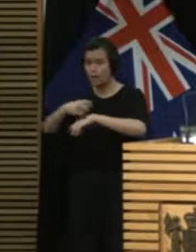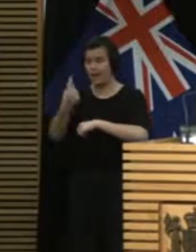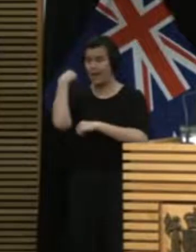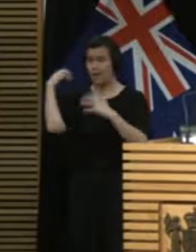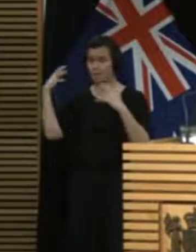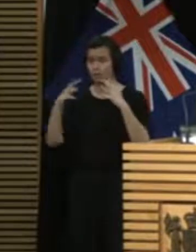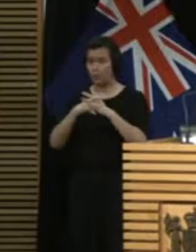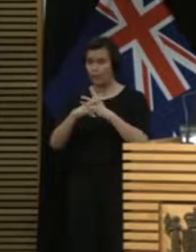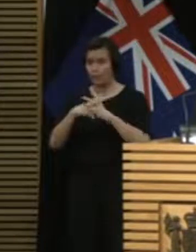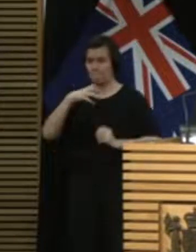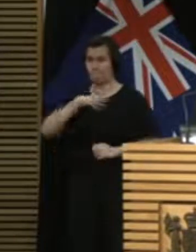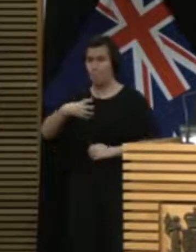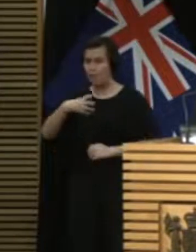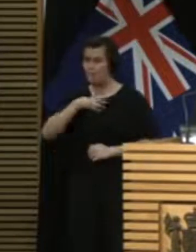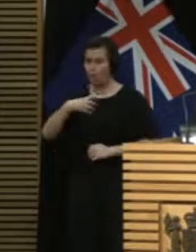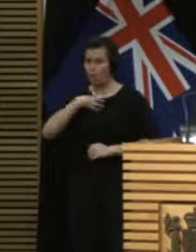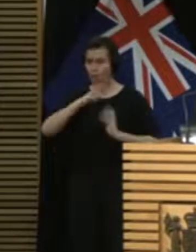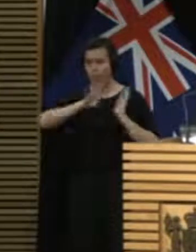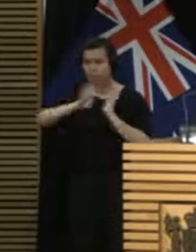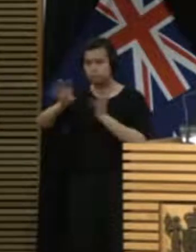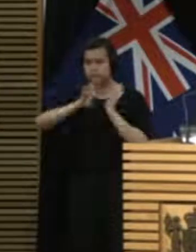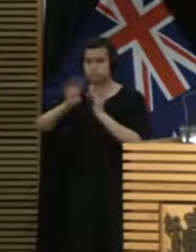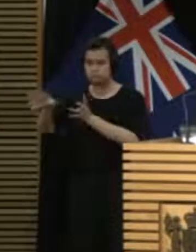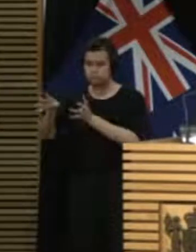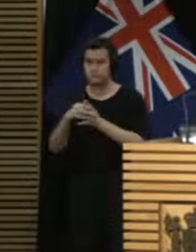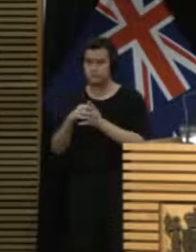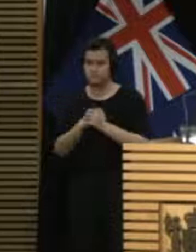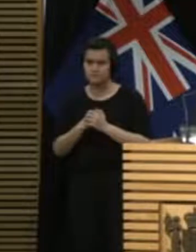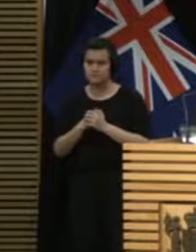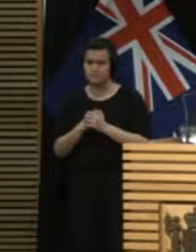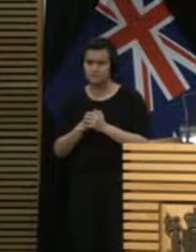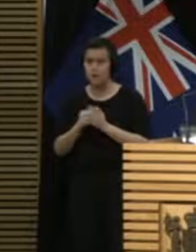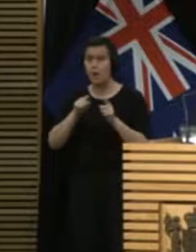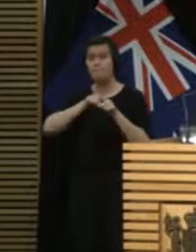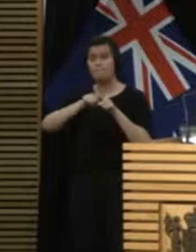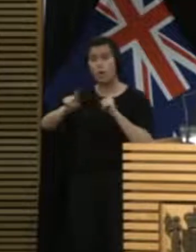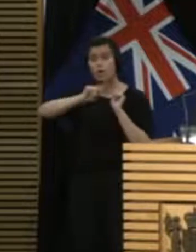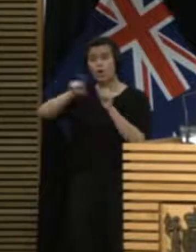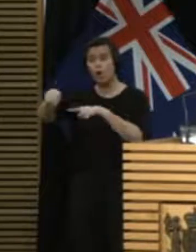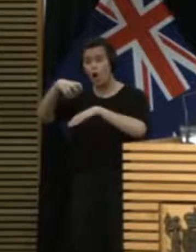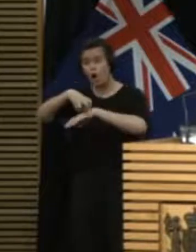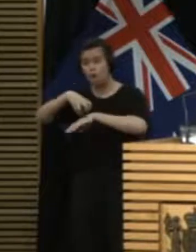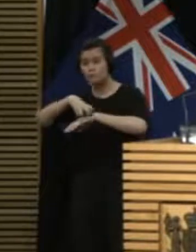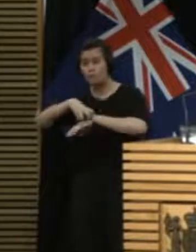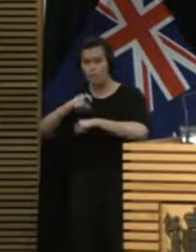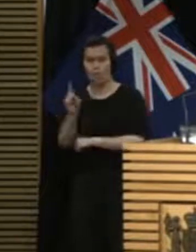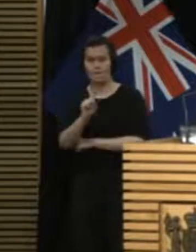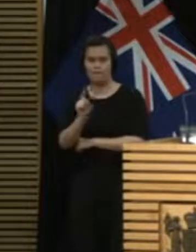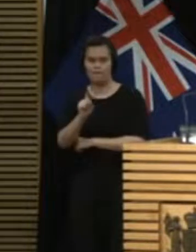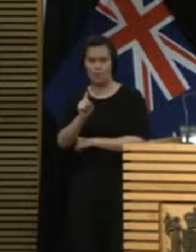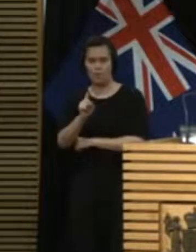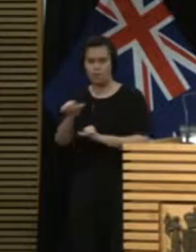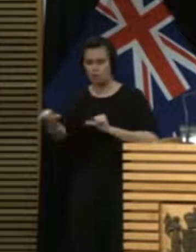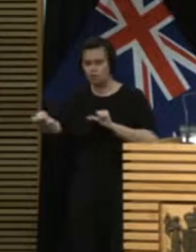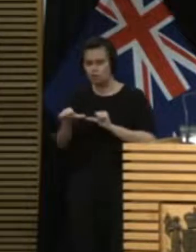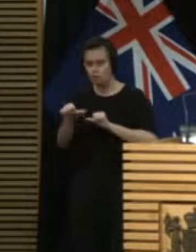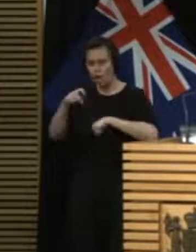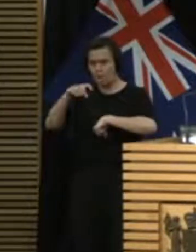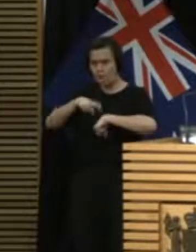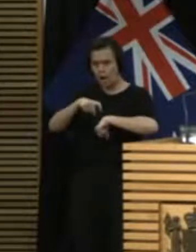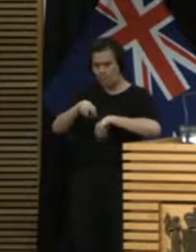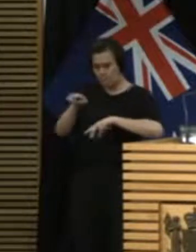week, were actually people who were in short stay assessment units, but weren't actually, because administratively they're